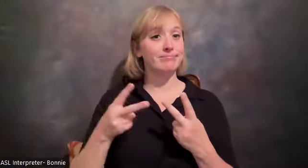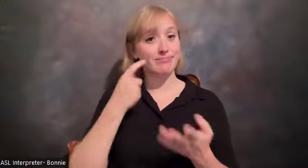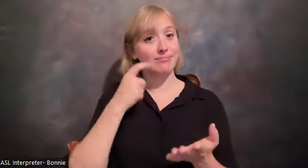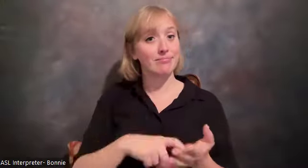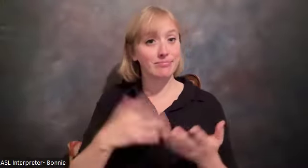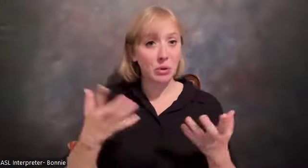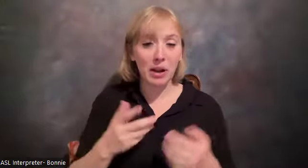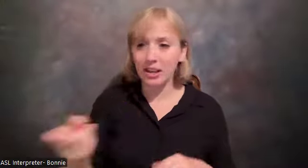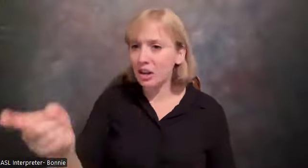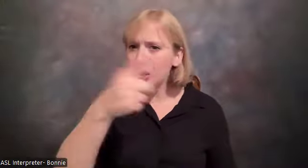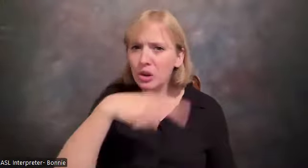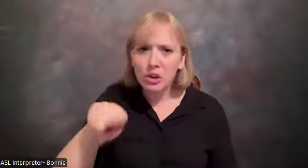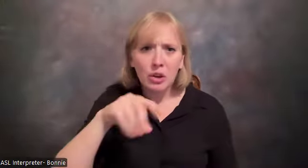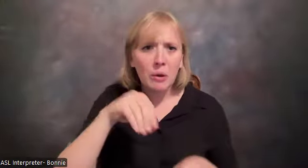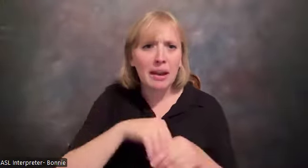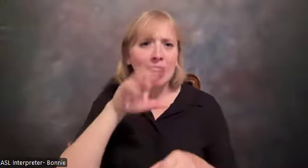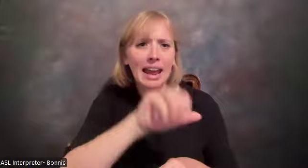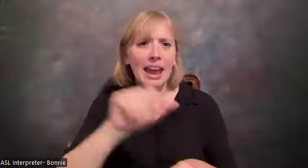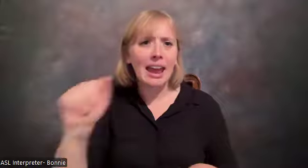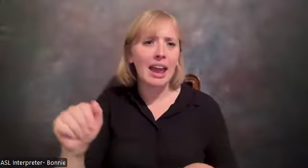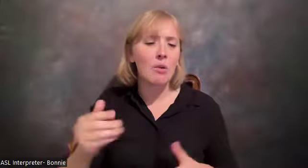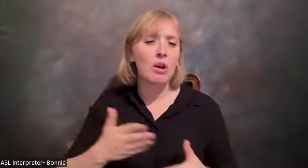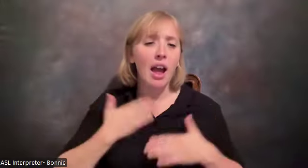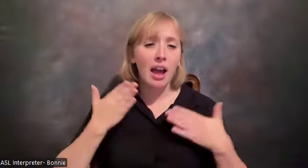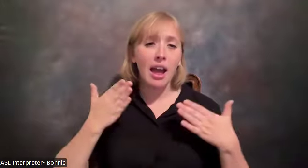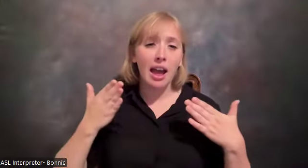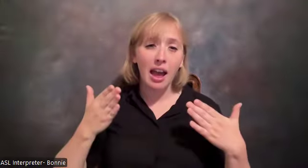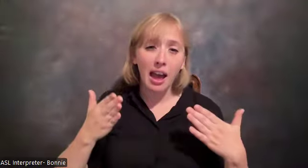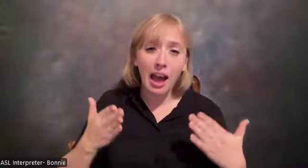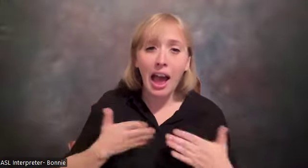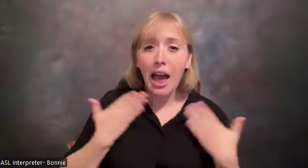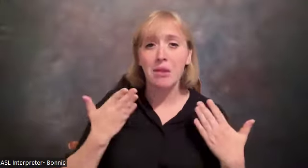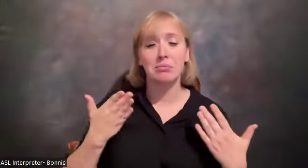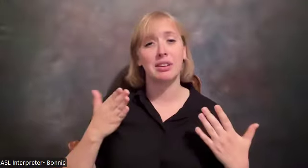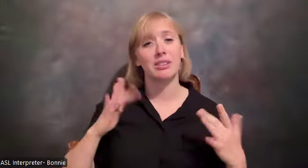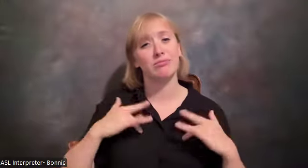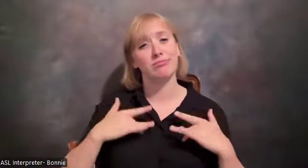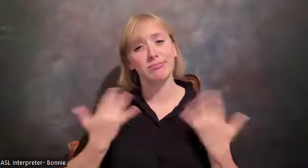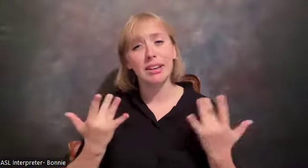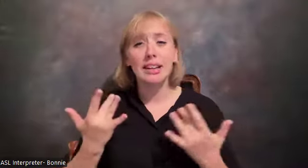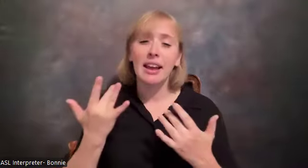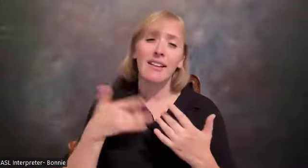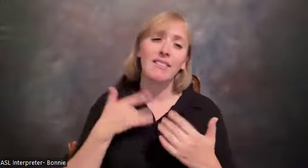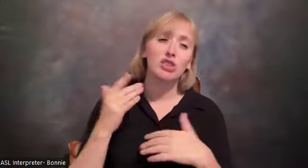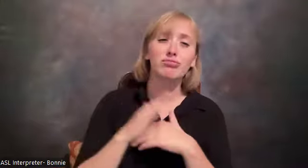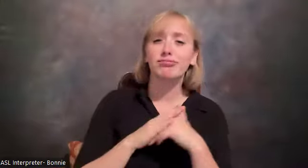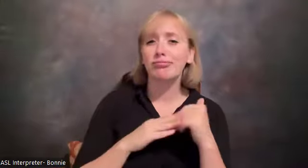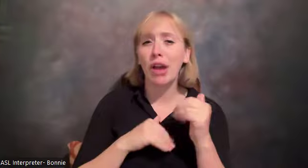you guys were happy and joyful and comfortable being